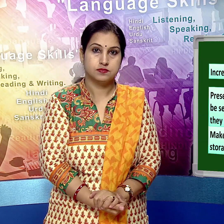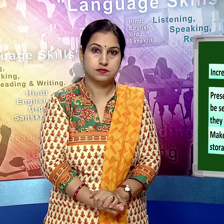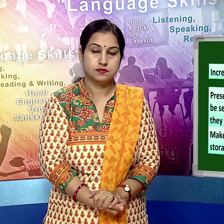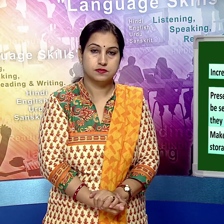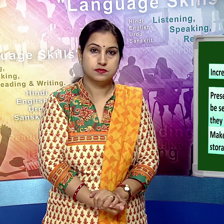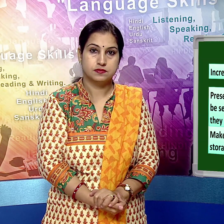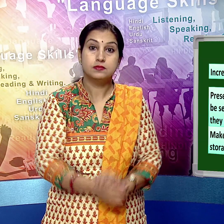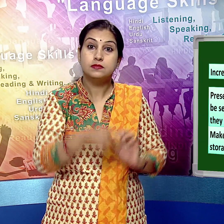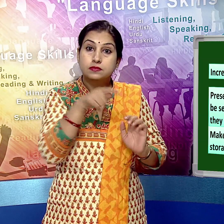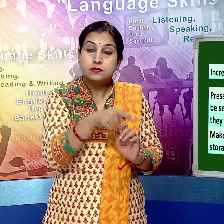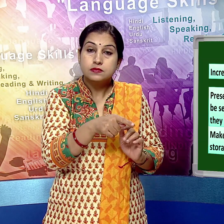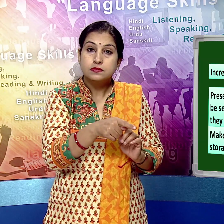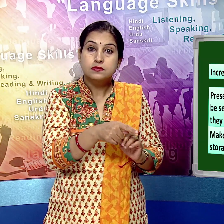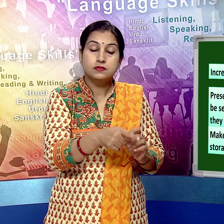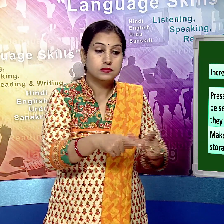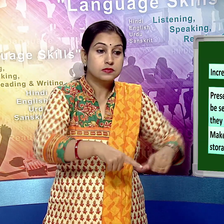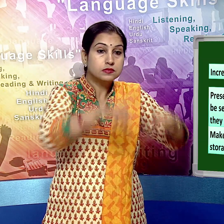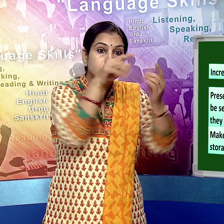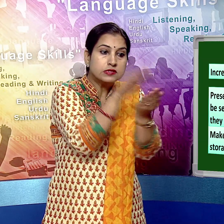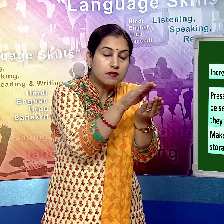Makes transportation and storage of food easier.